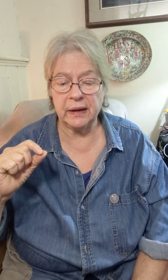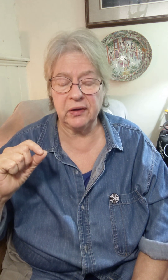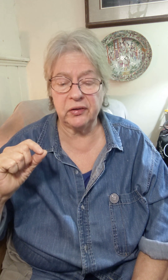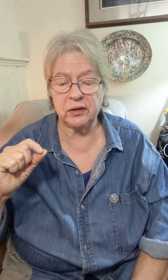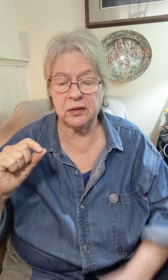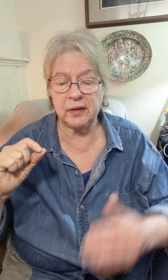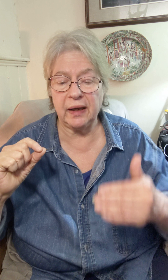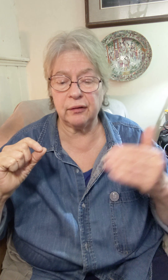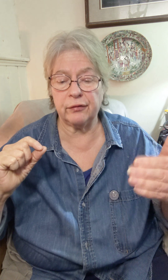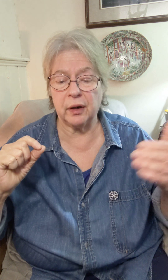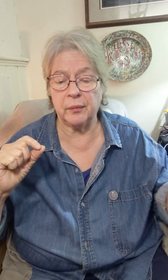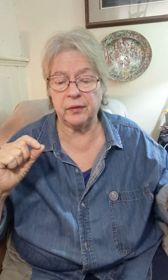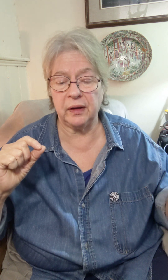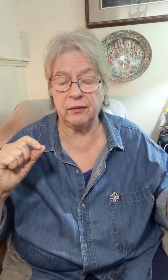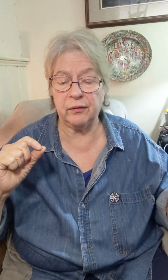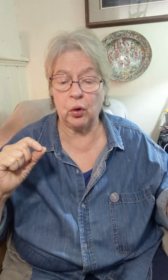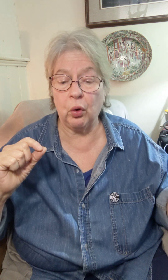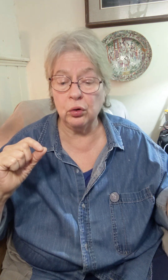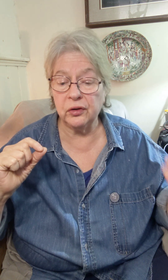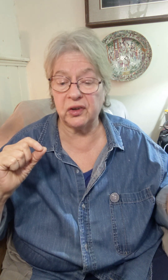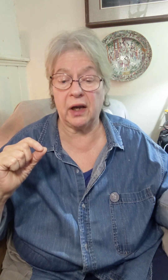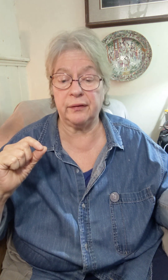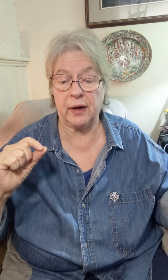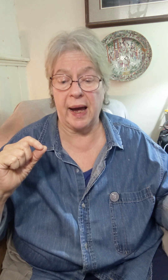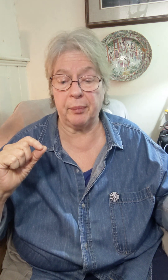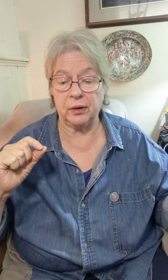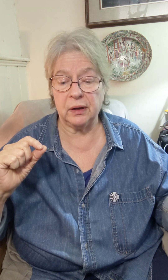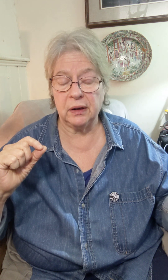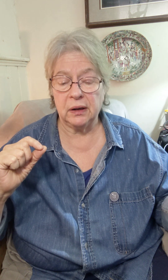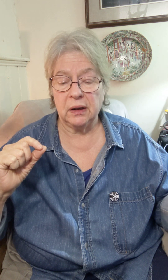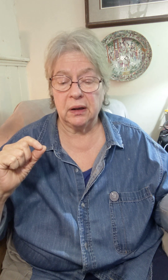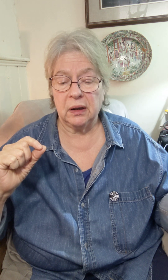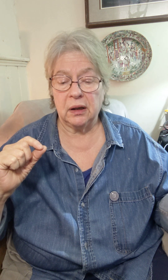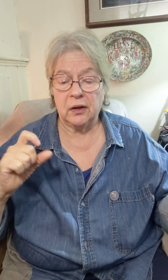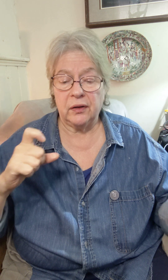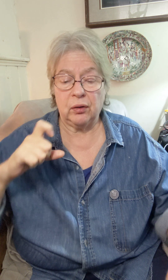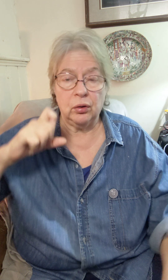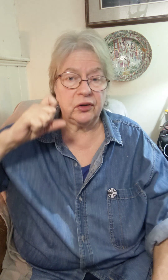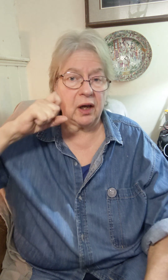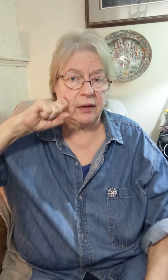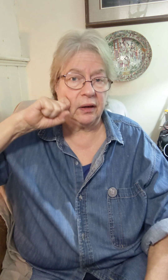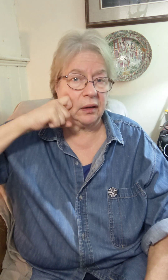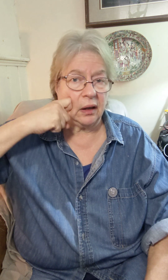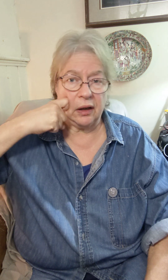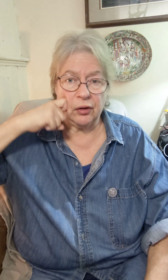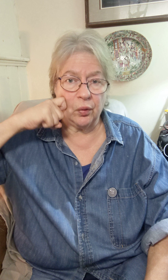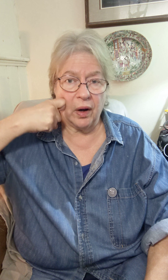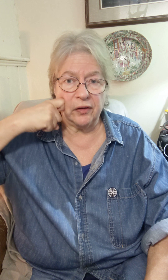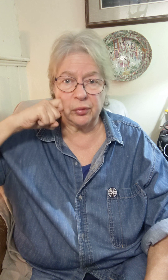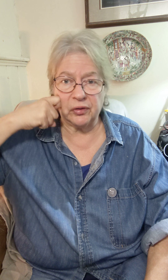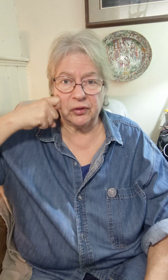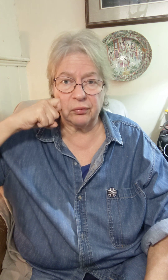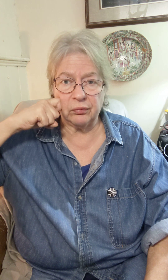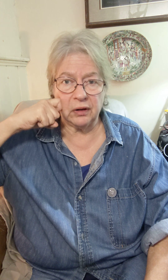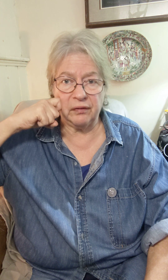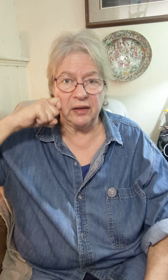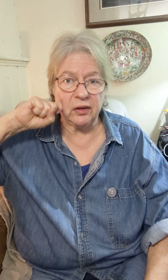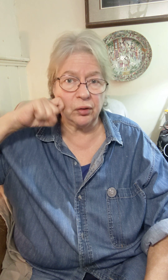is taken from the old sign for apple. The old sign, I don't know why this was invented or